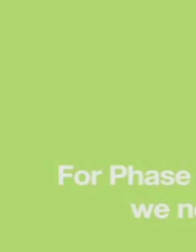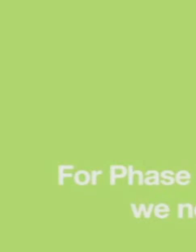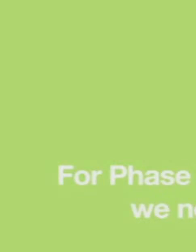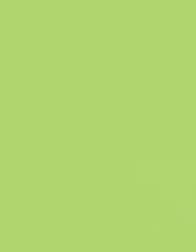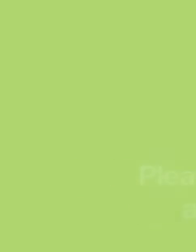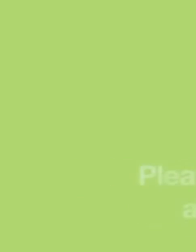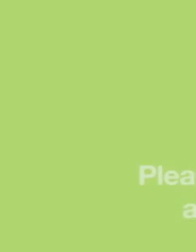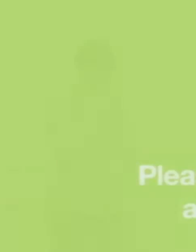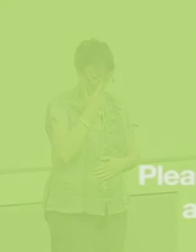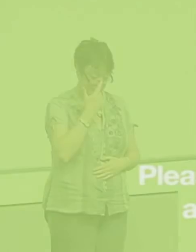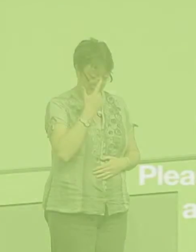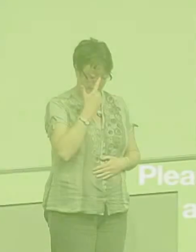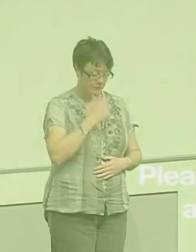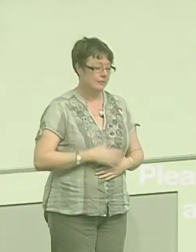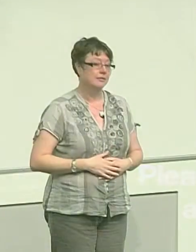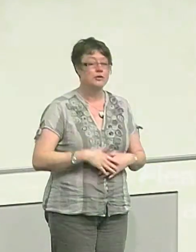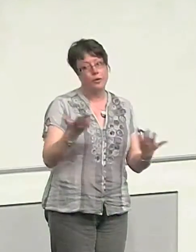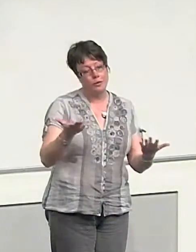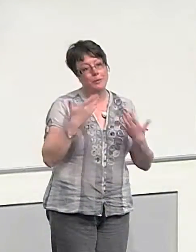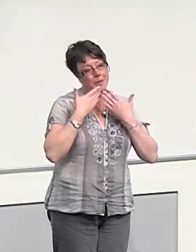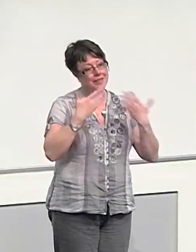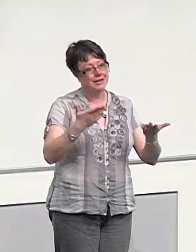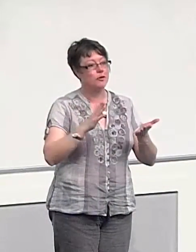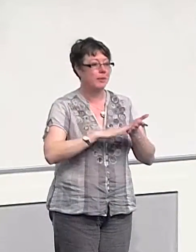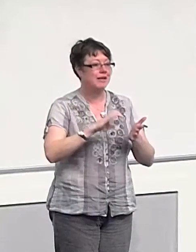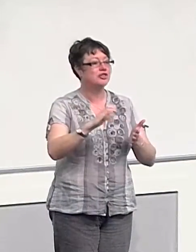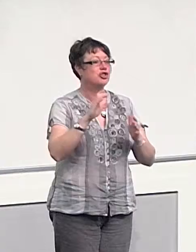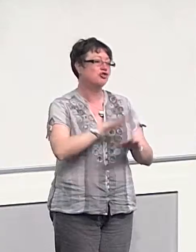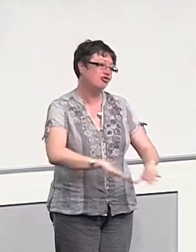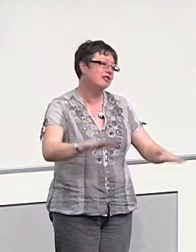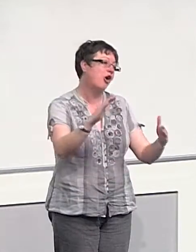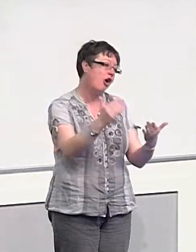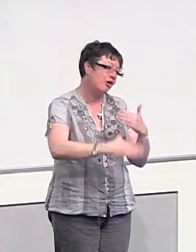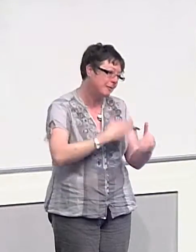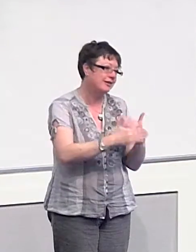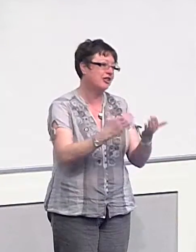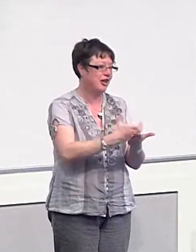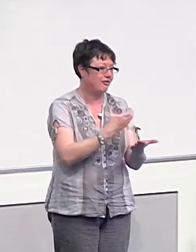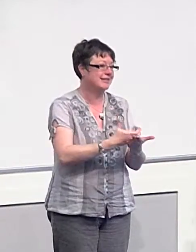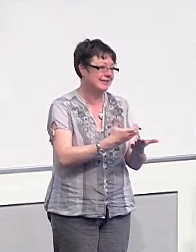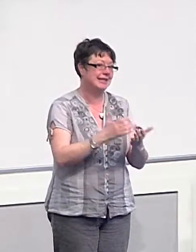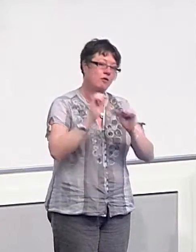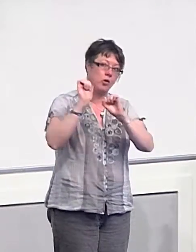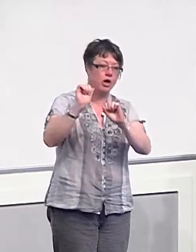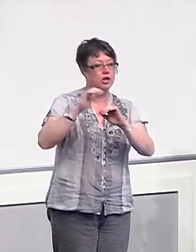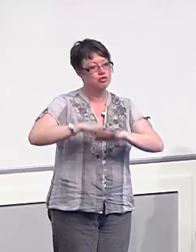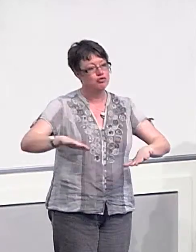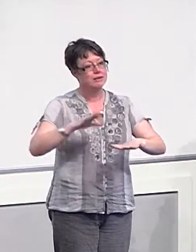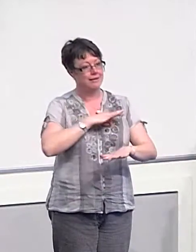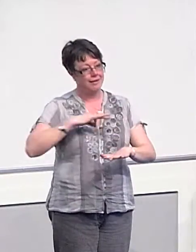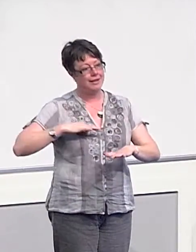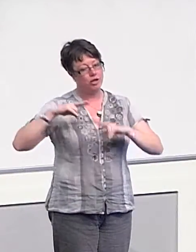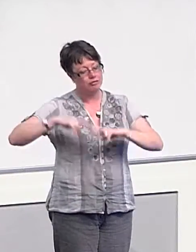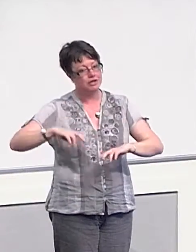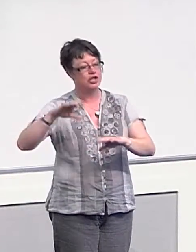Okay, so my particular thanks to the Royal Manchester Children's Hospital charity for the Children's Clinical Research Facility, and